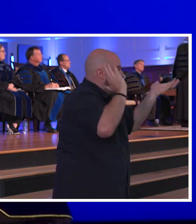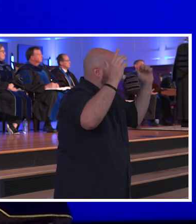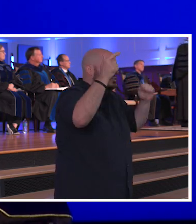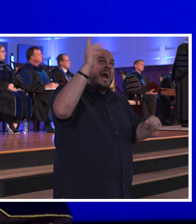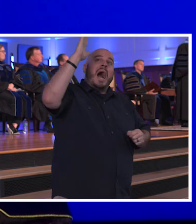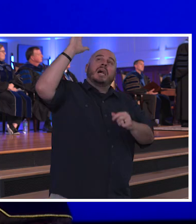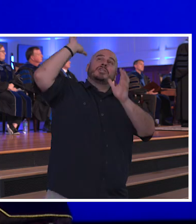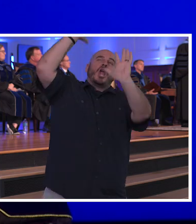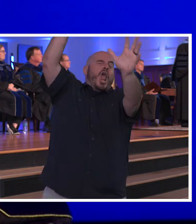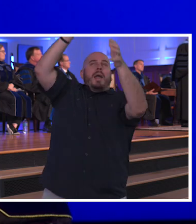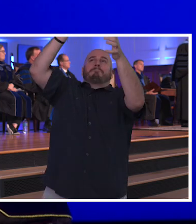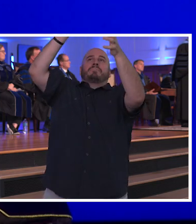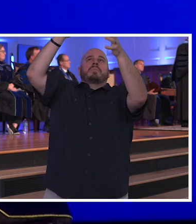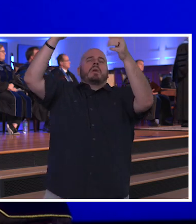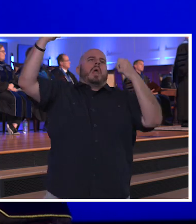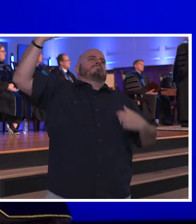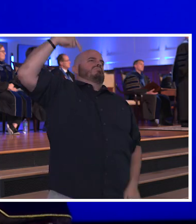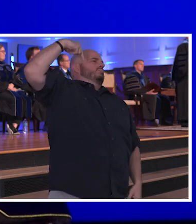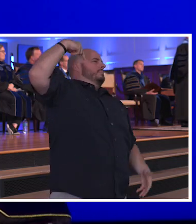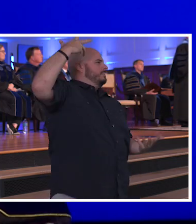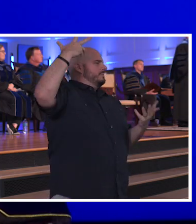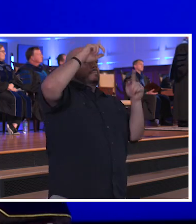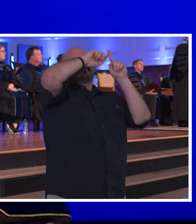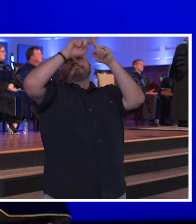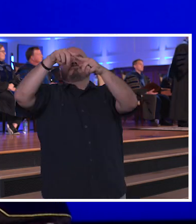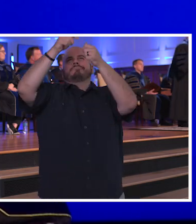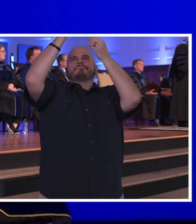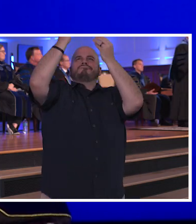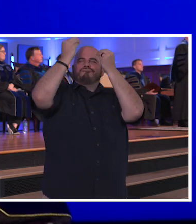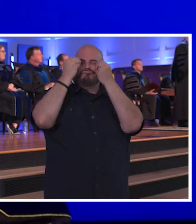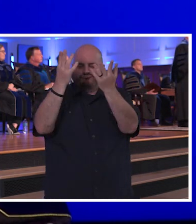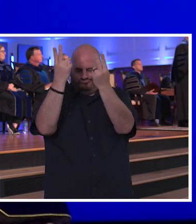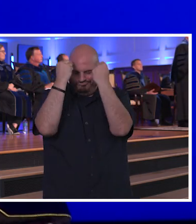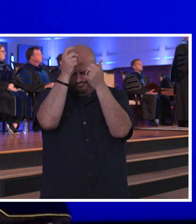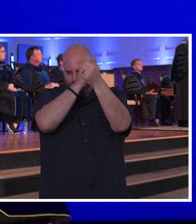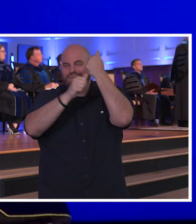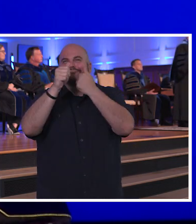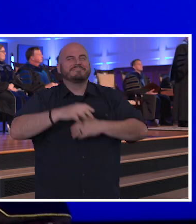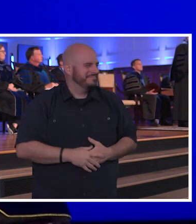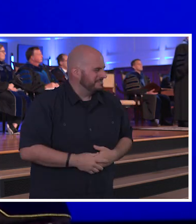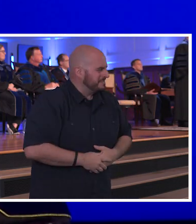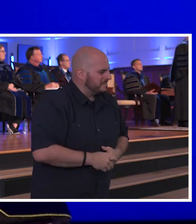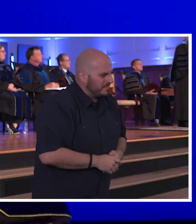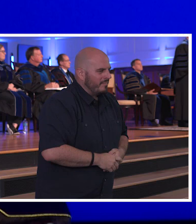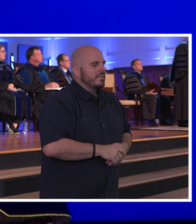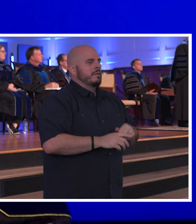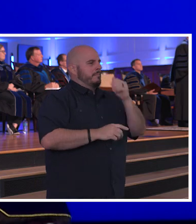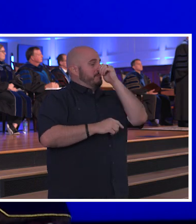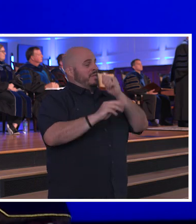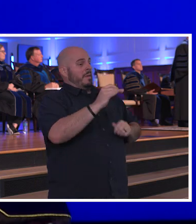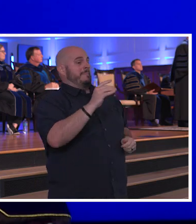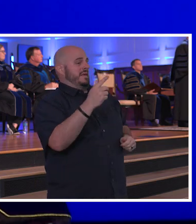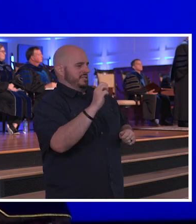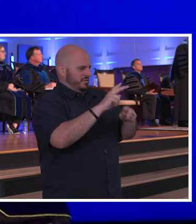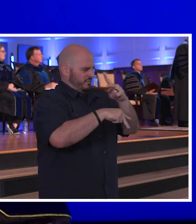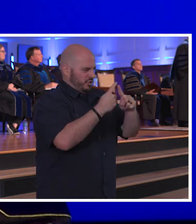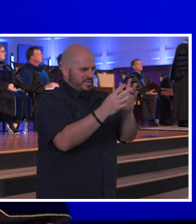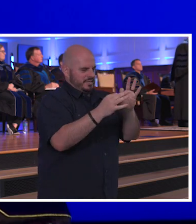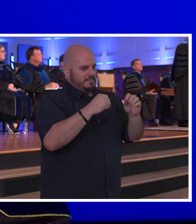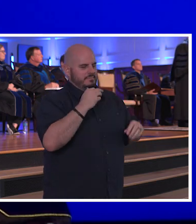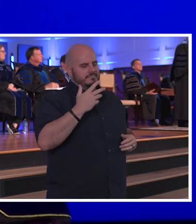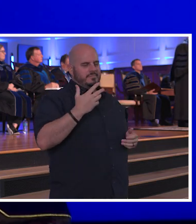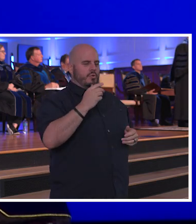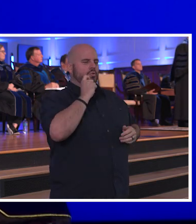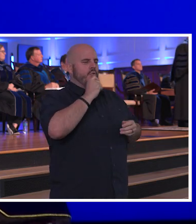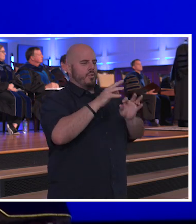own. Eugene Peterson's The Message has this colorful paraphrase of verse 5. Trust God